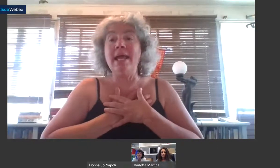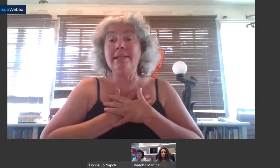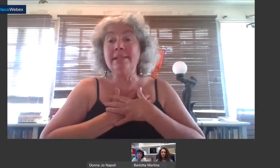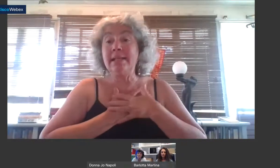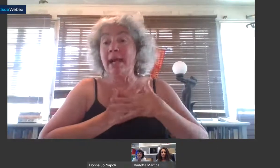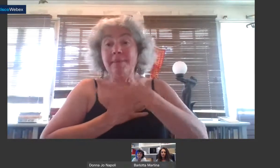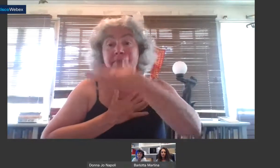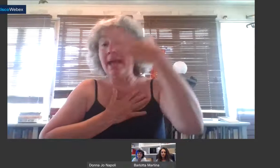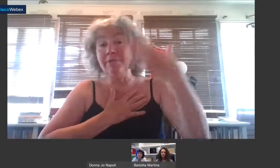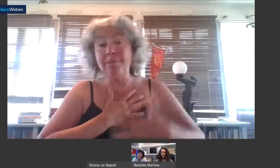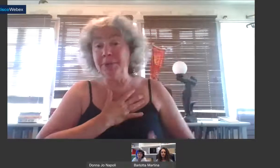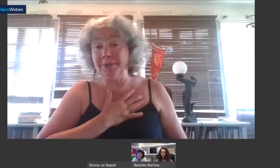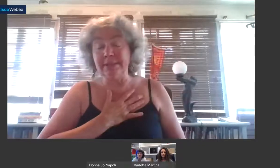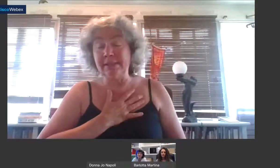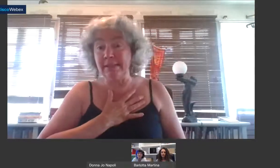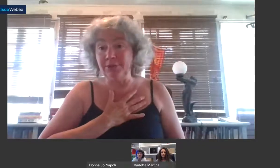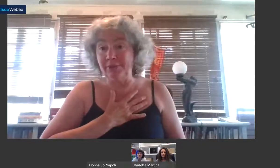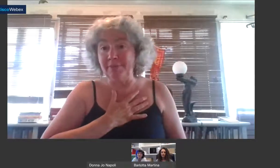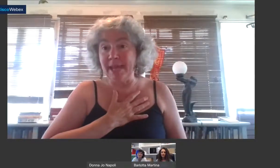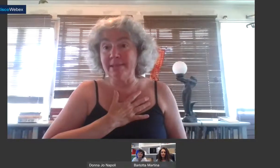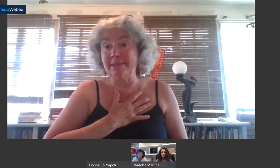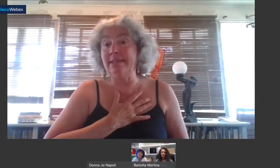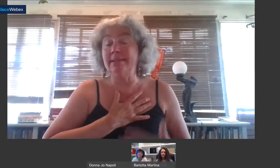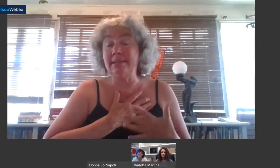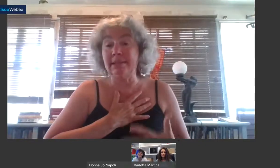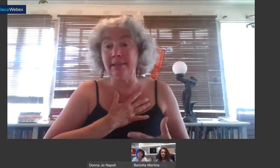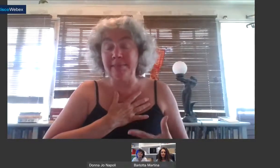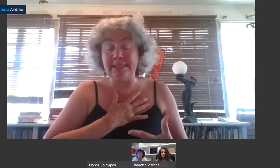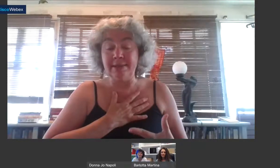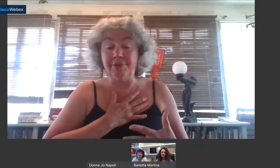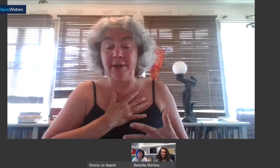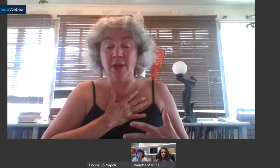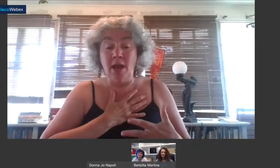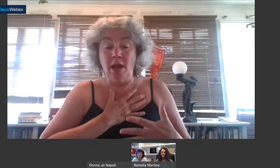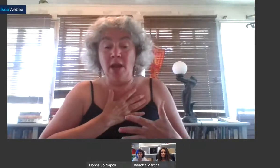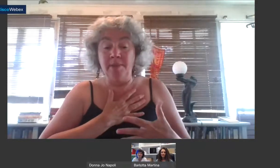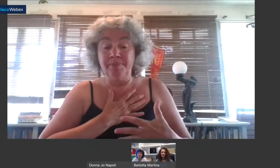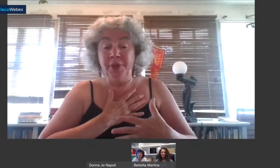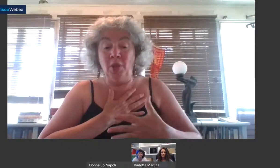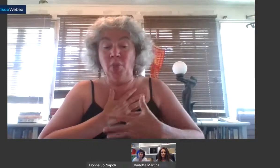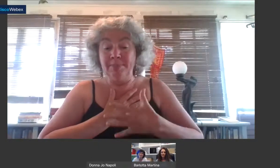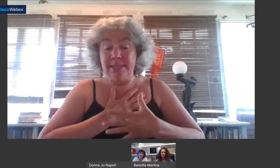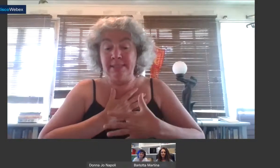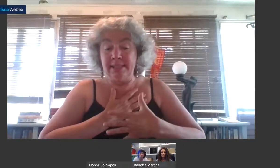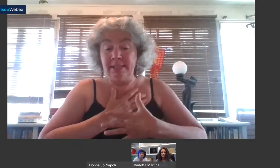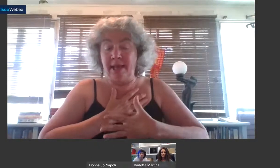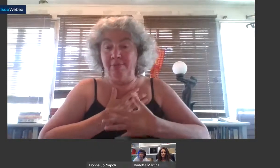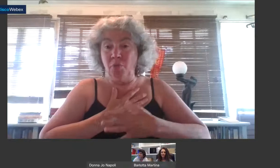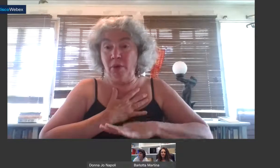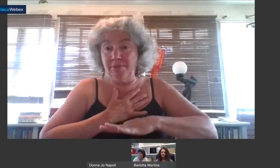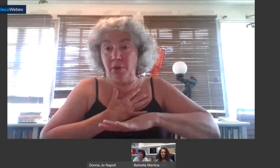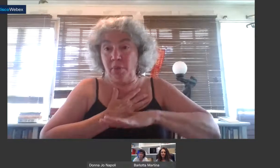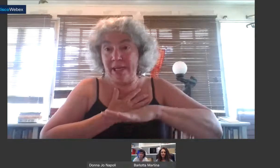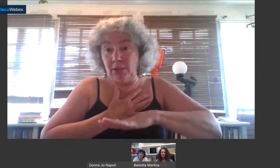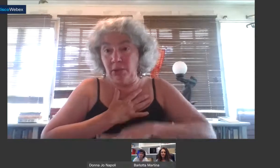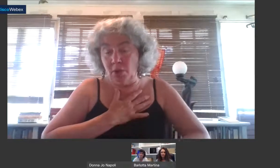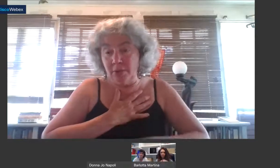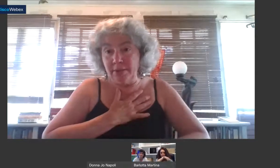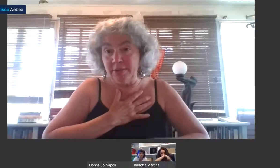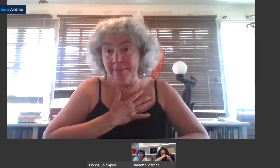And every person's center of mass is a little bit different. Women tend to have more of their weight lower in their